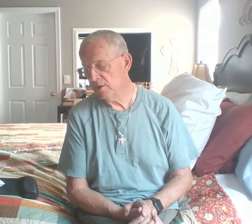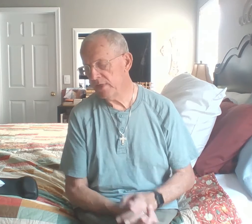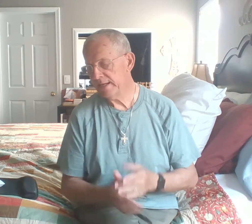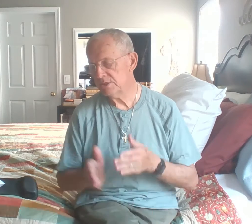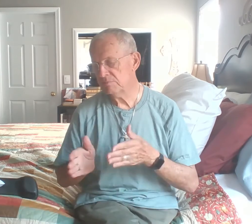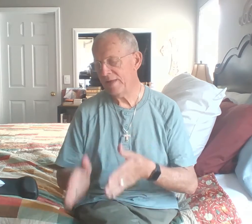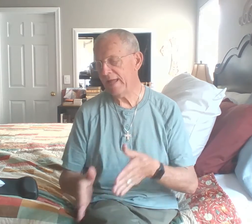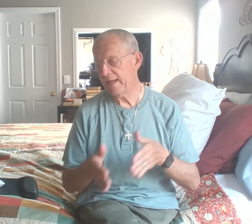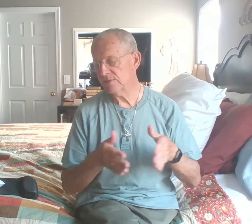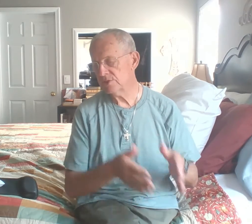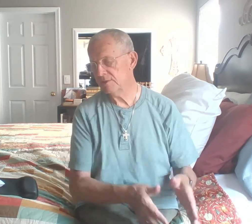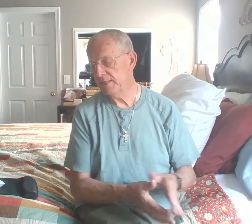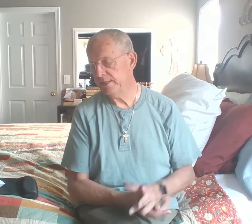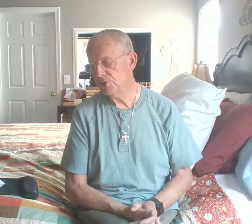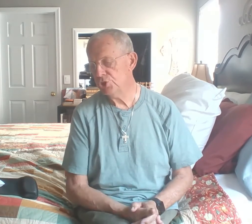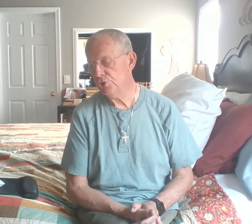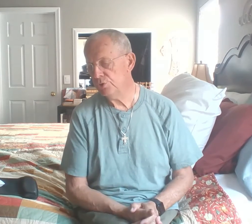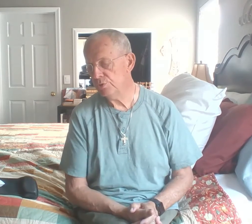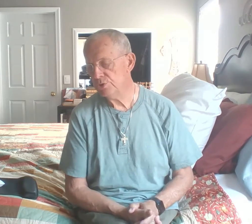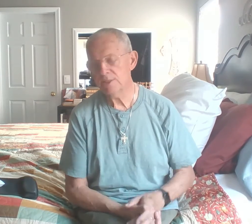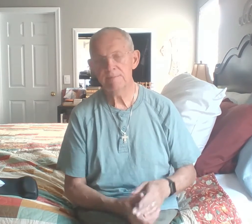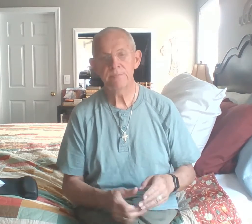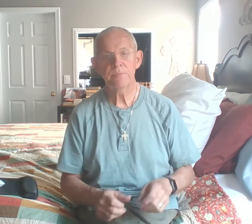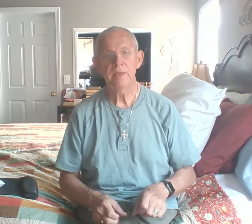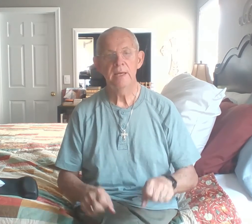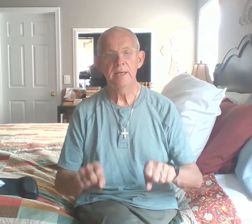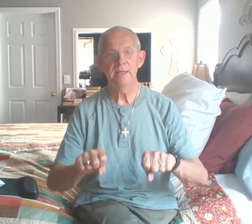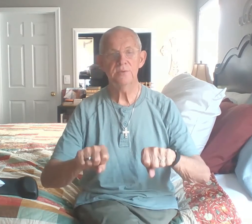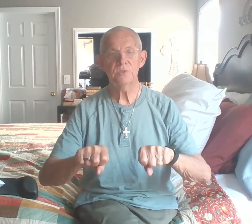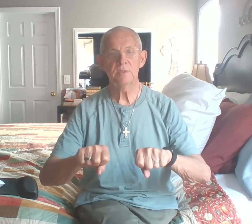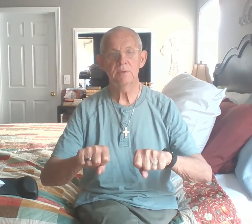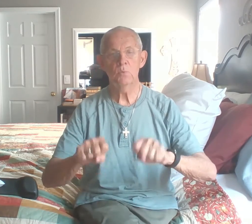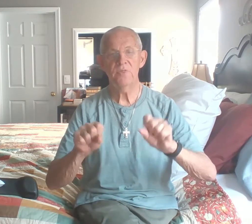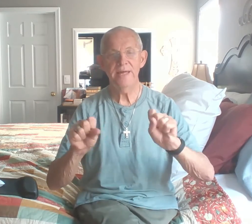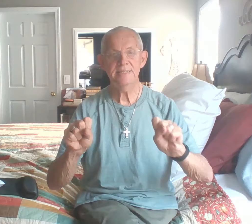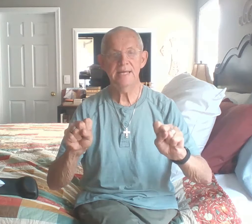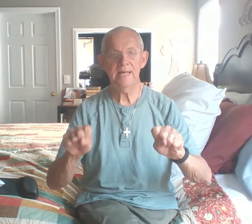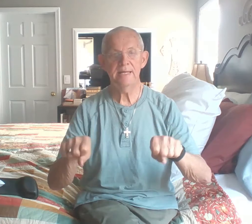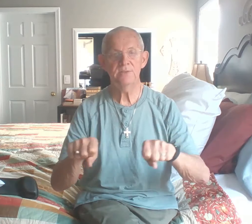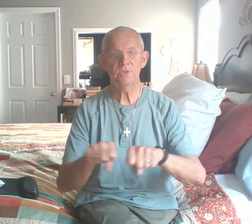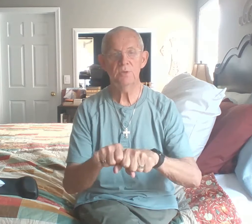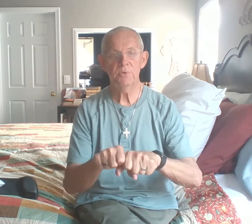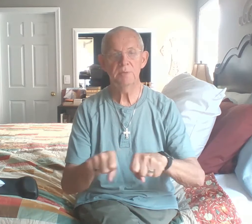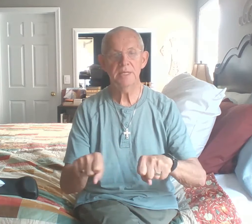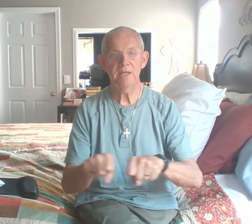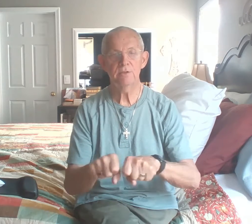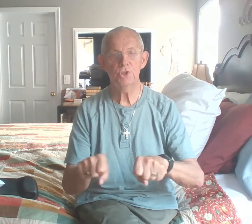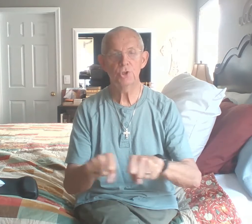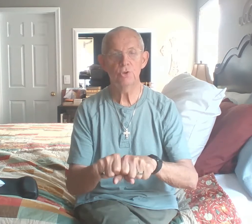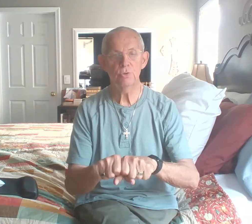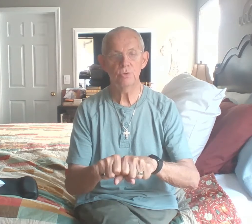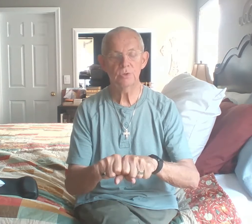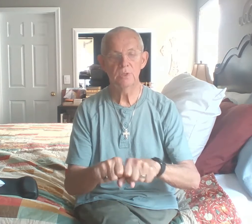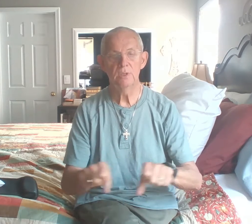is pants. Shoes is with S hands, you put them together, shoes.